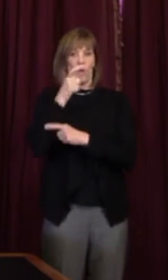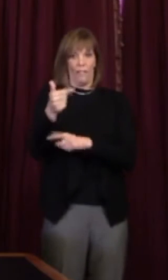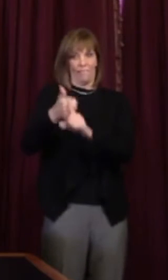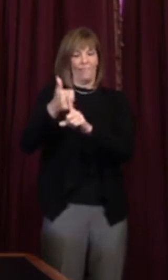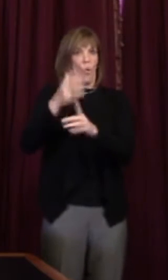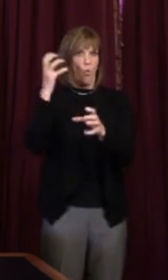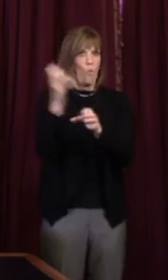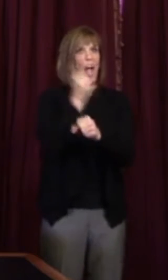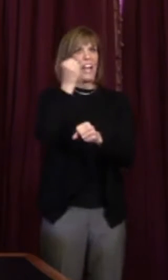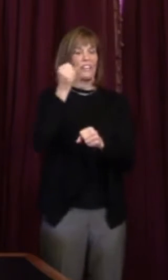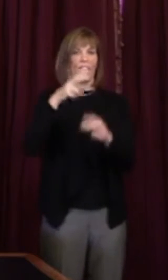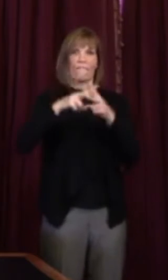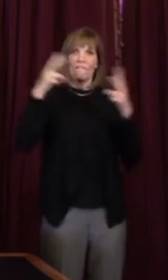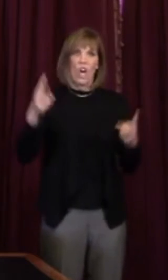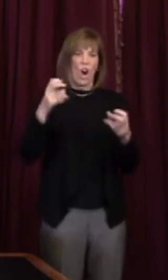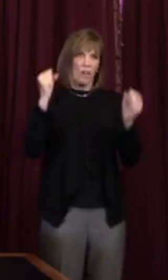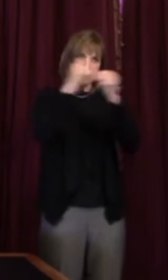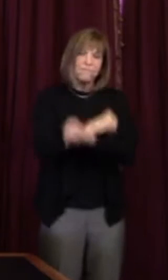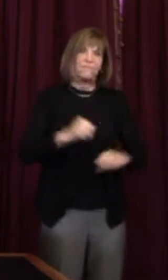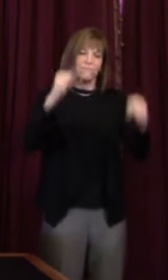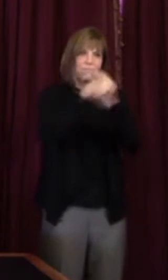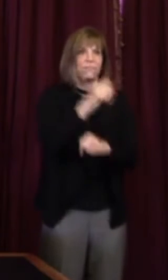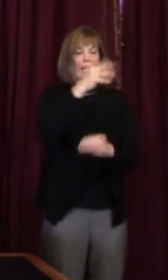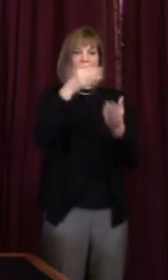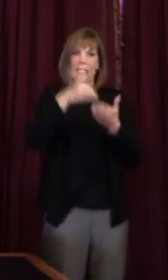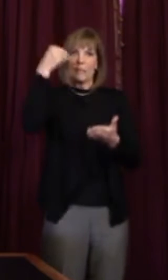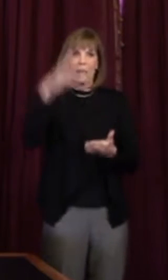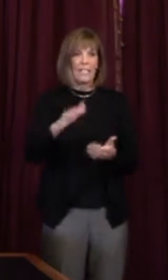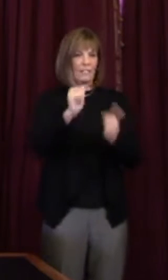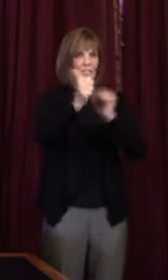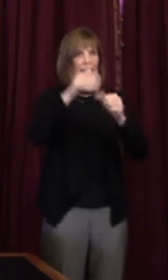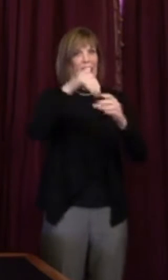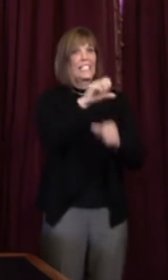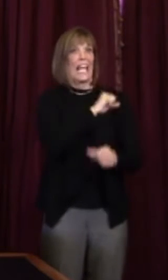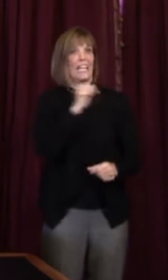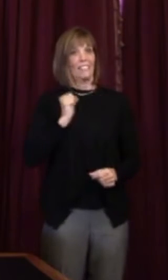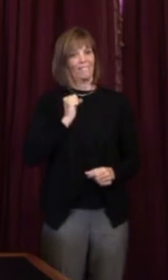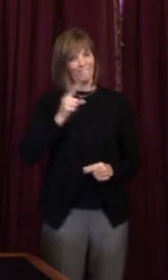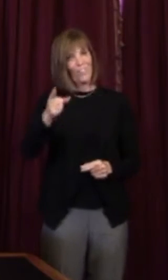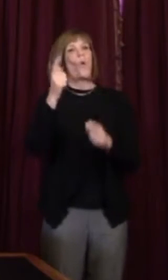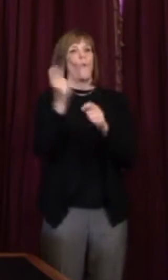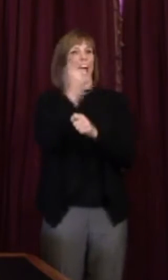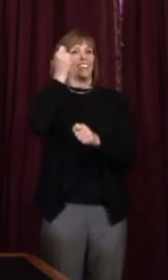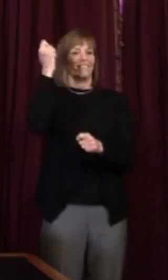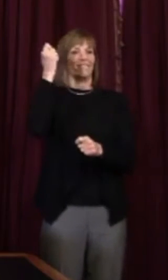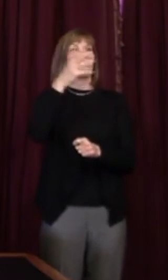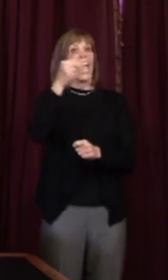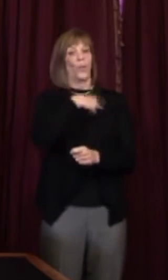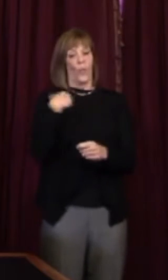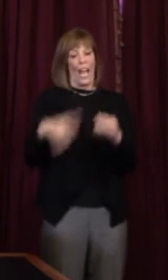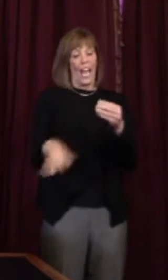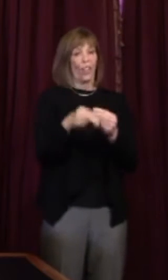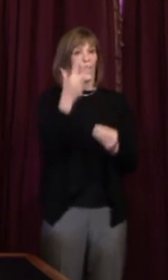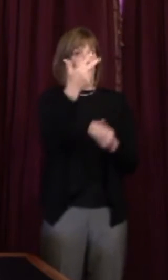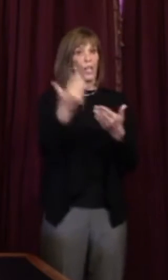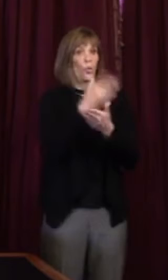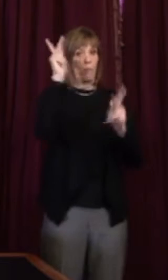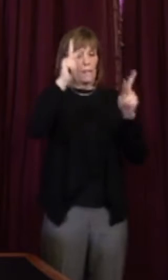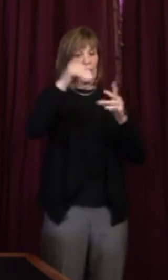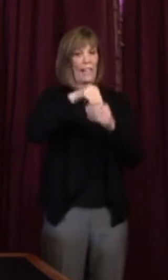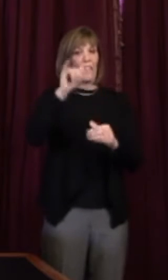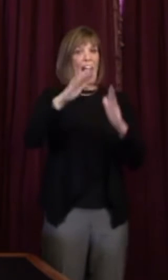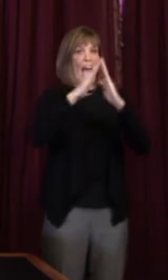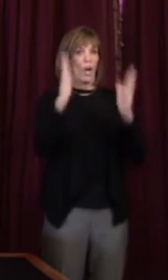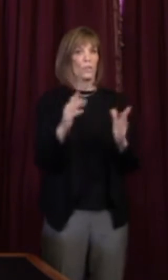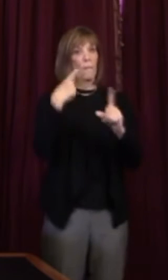hard-fought and expensive Senate races in the country. And we're adding three new faces to the United States House delegation, including